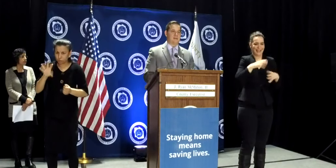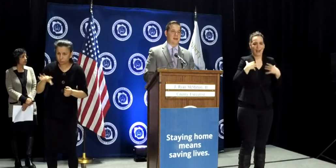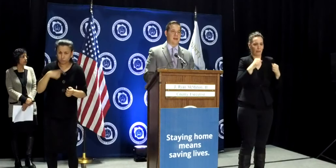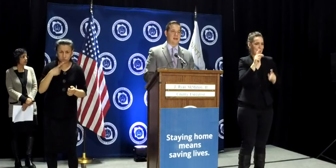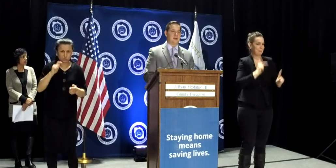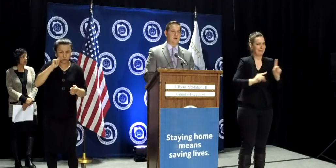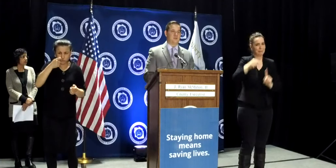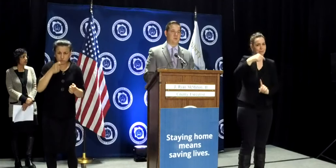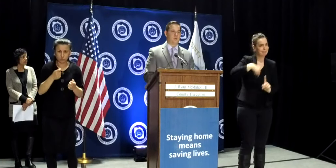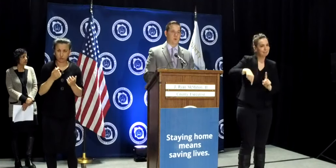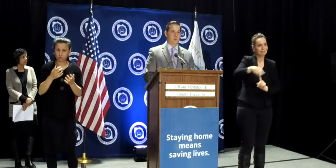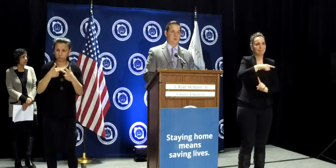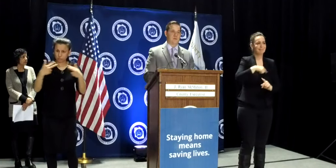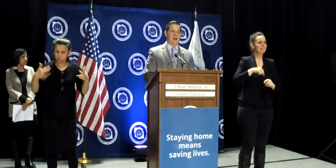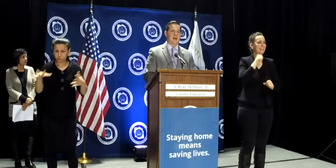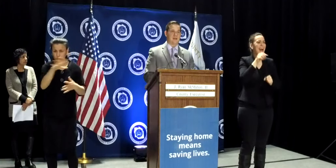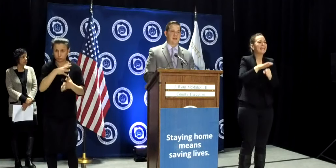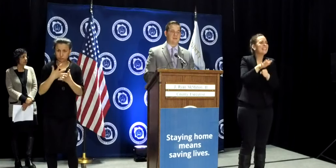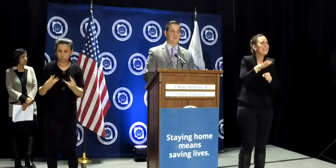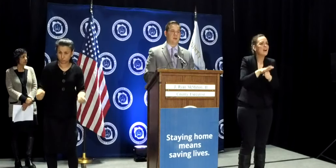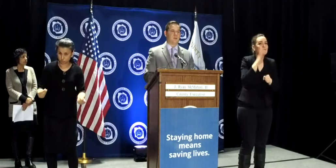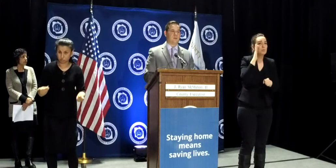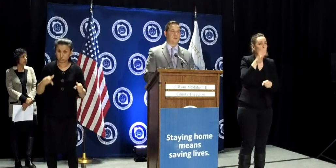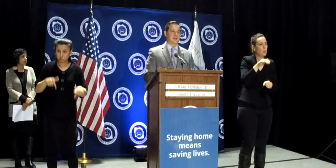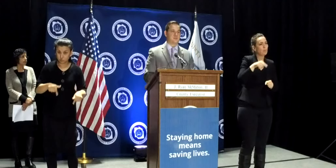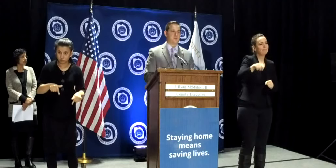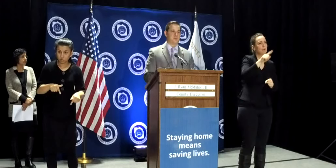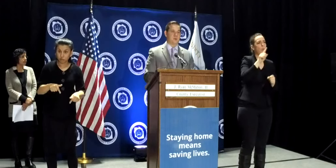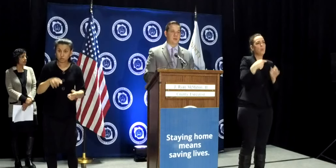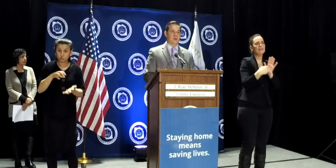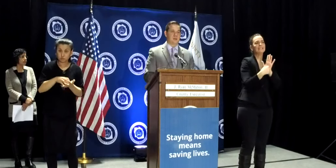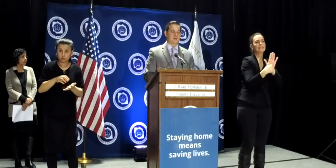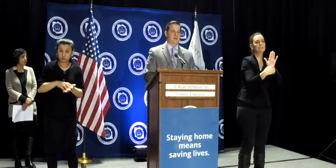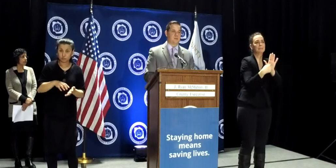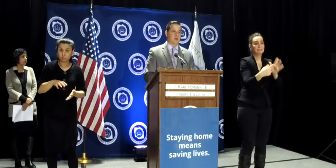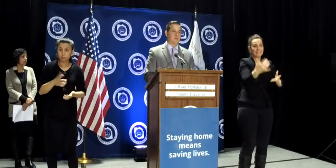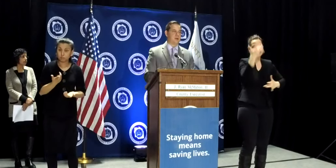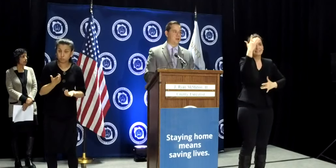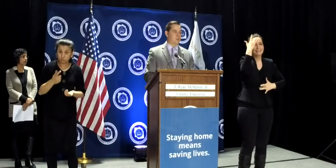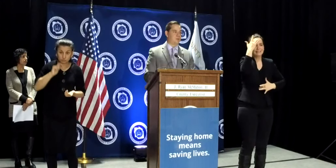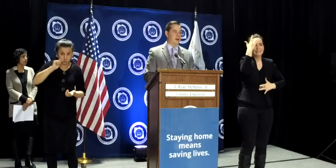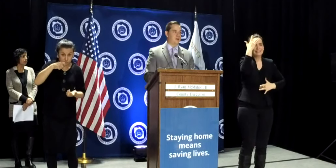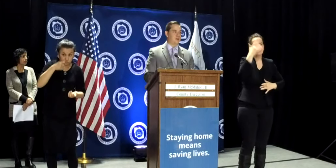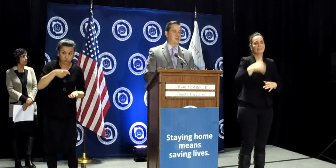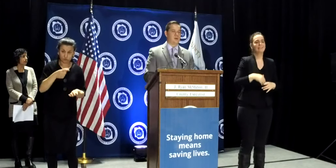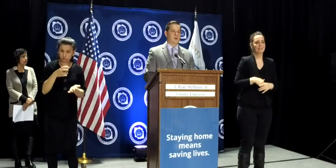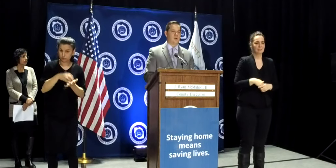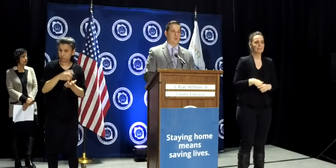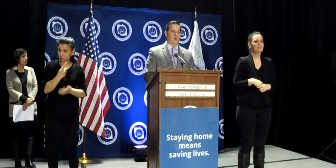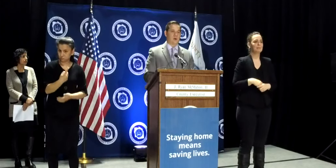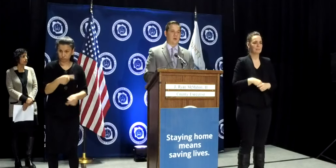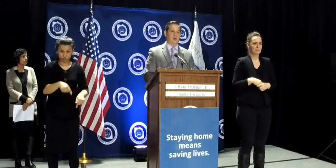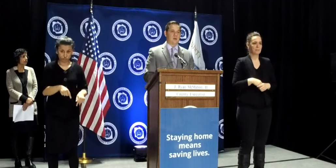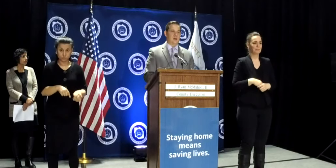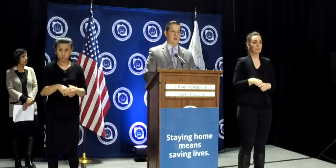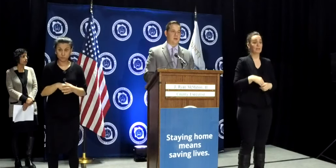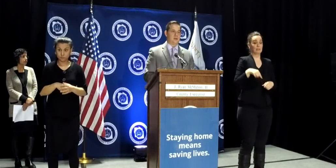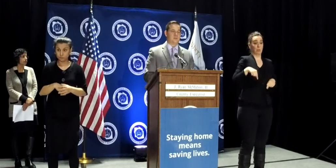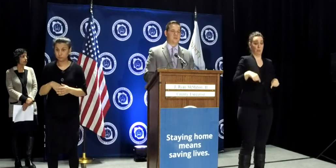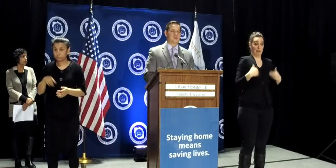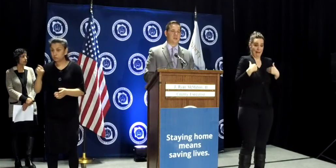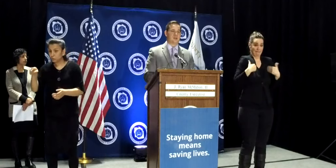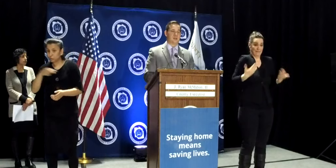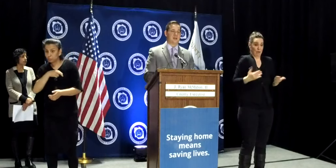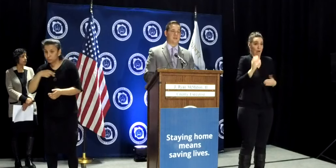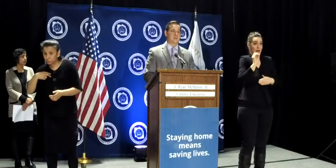not been a day in our community where we have not had tests available to test people that their primary care provider or